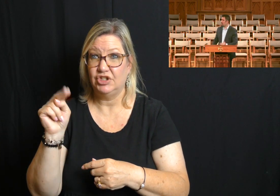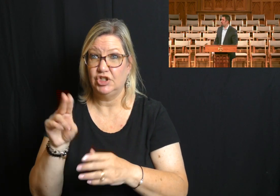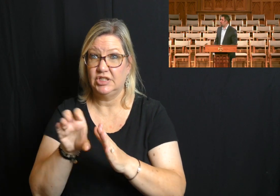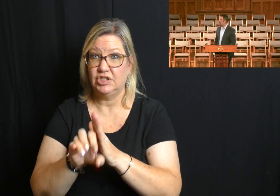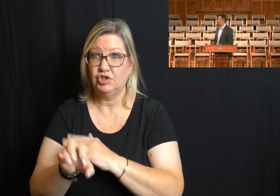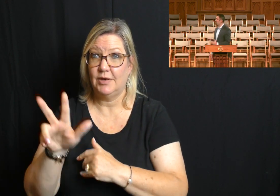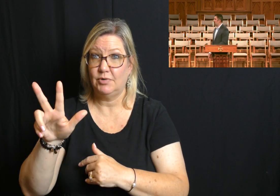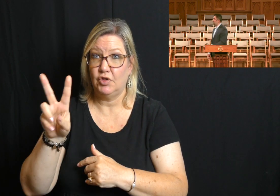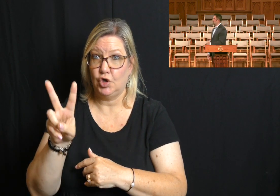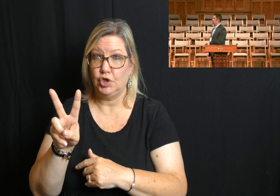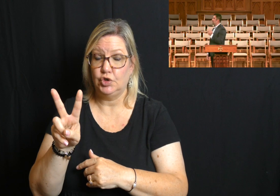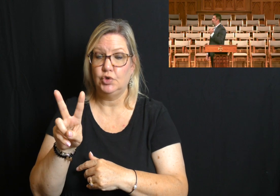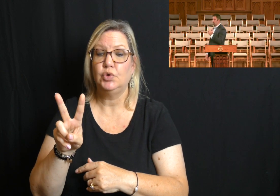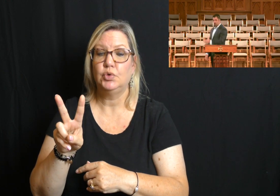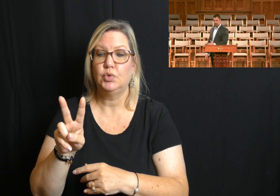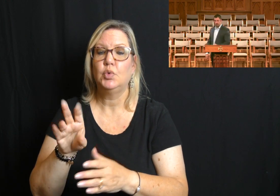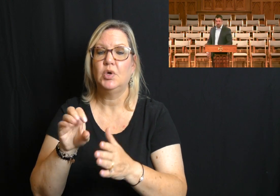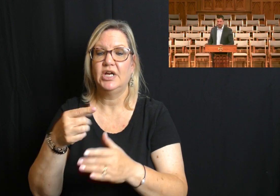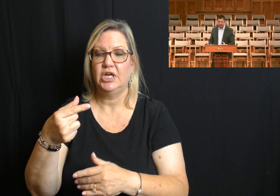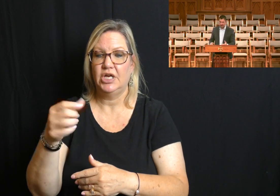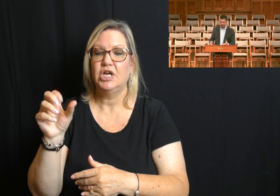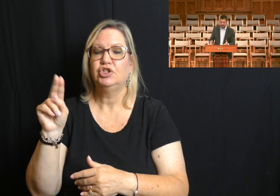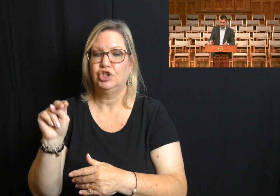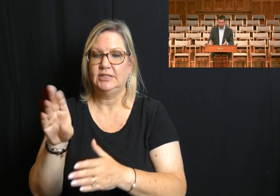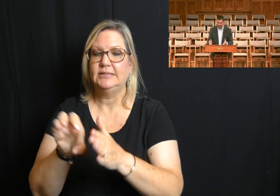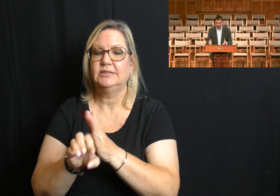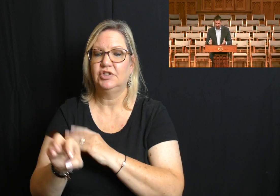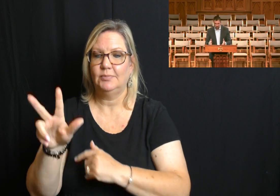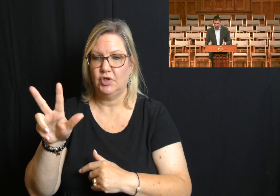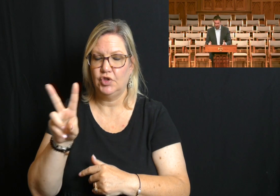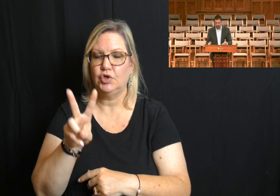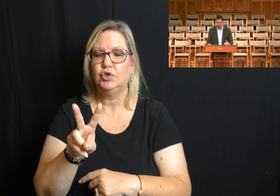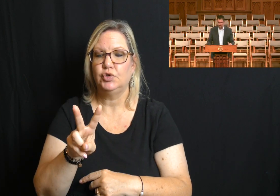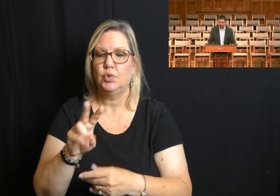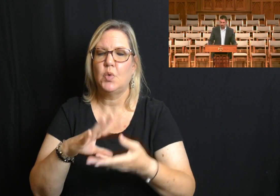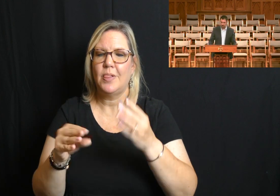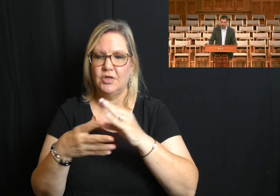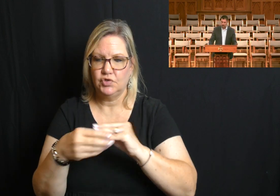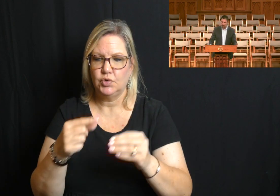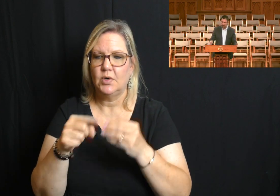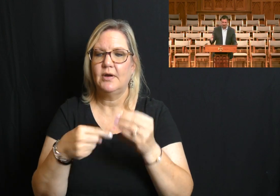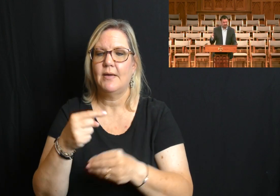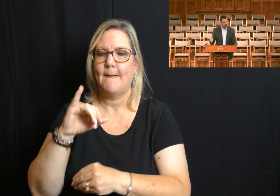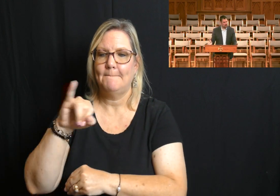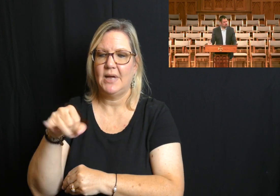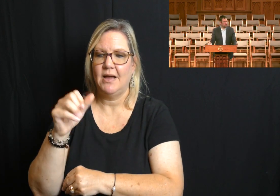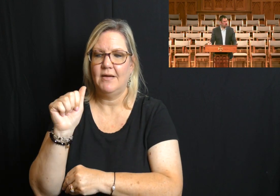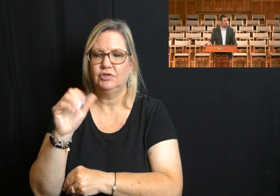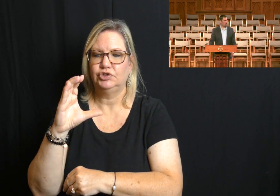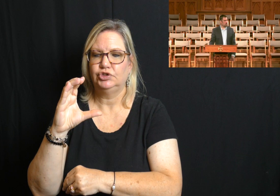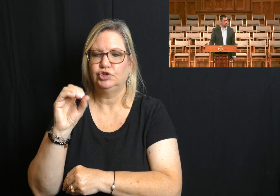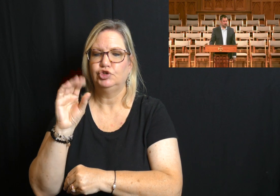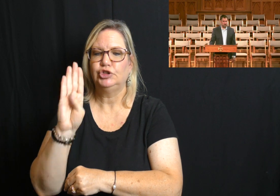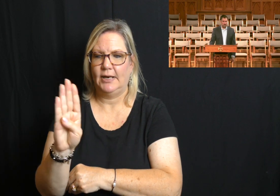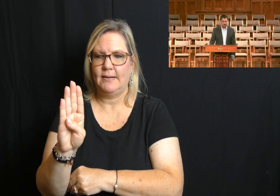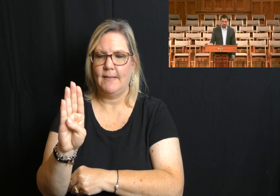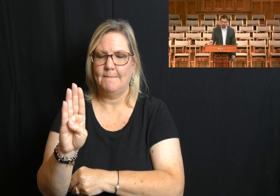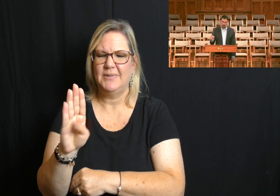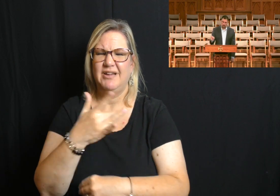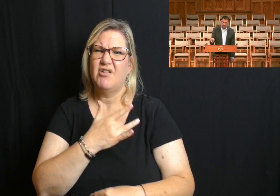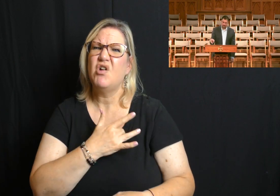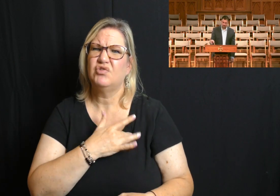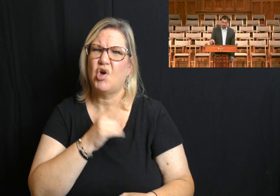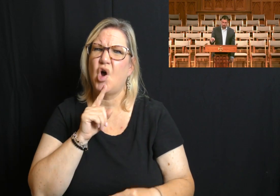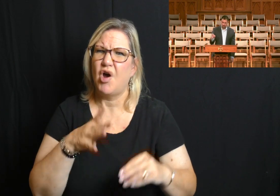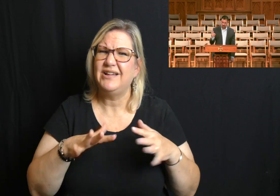32. If you have your Bibles, Genesis chapter 32. It is the story of Jacob, you know, in his anxious heart. And it's